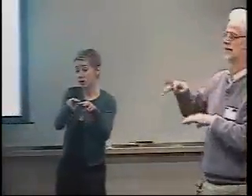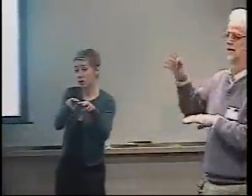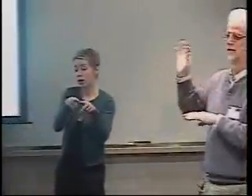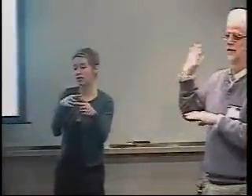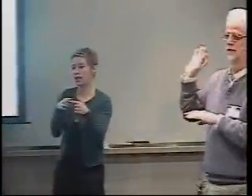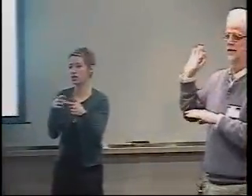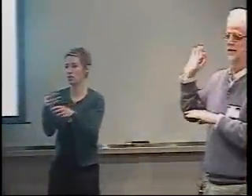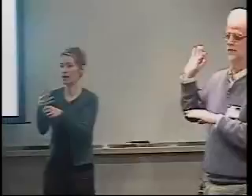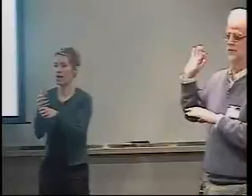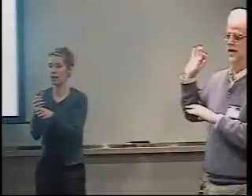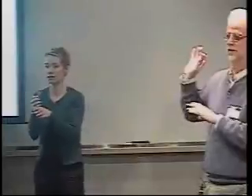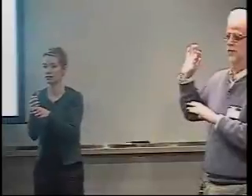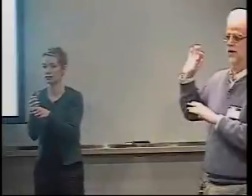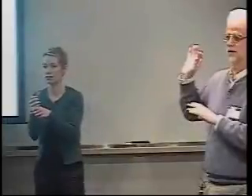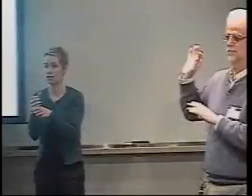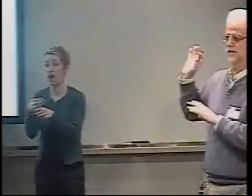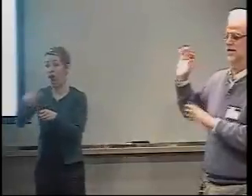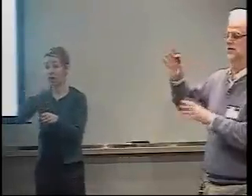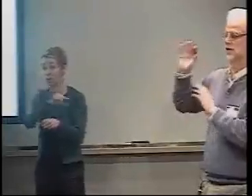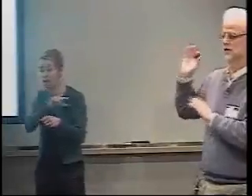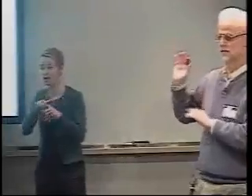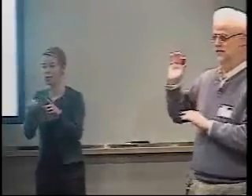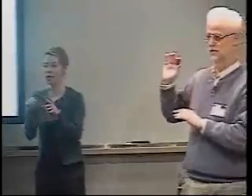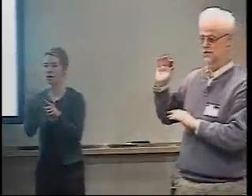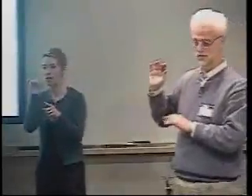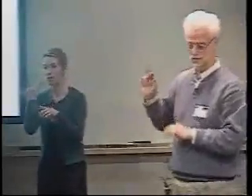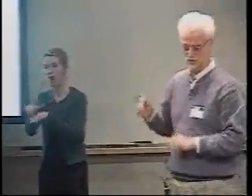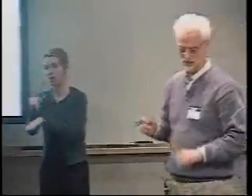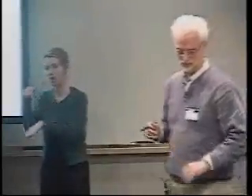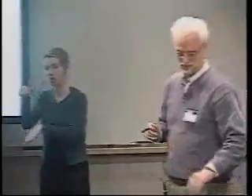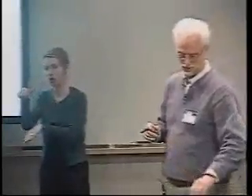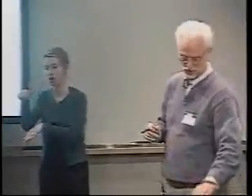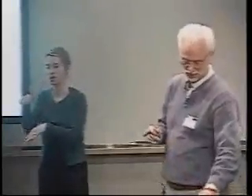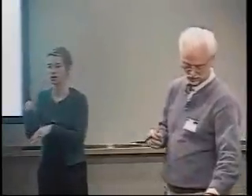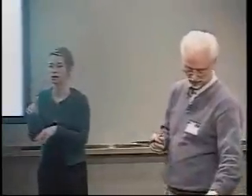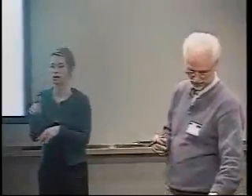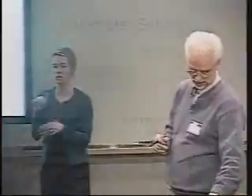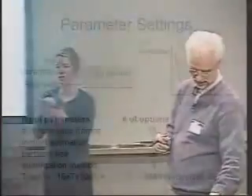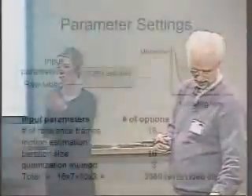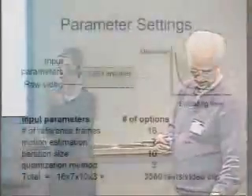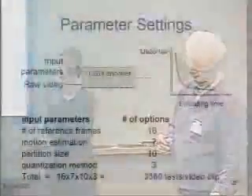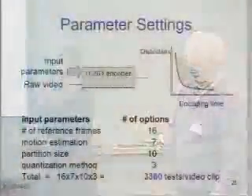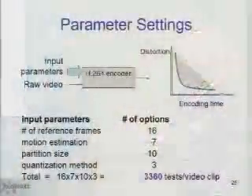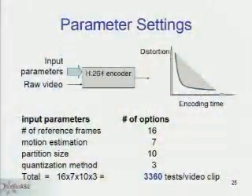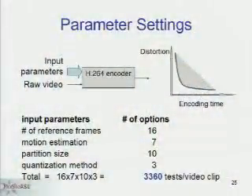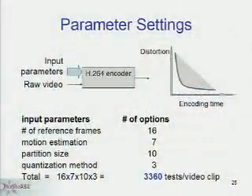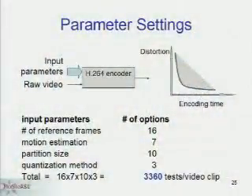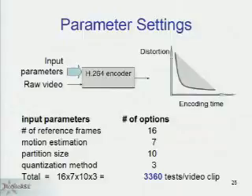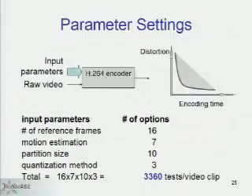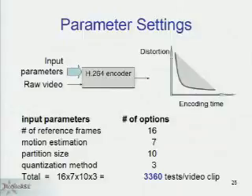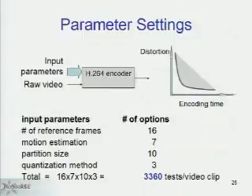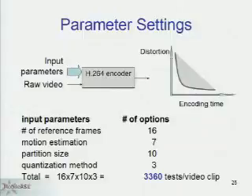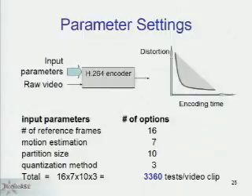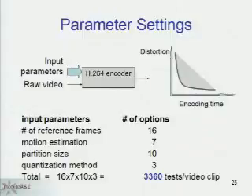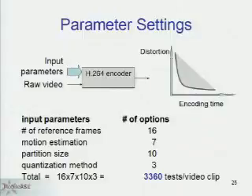values, you get higher quality, but it takes longer. So that's general, but it's not exact.